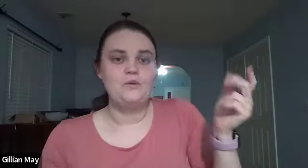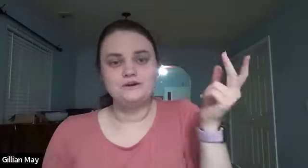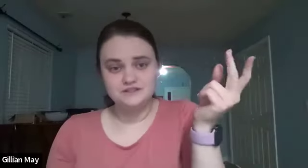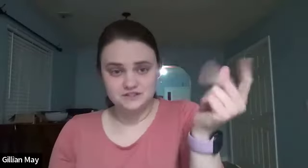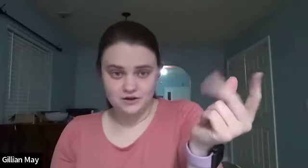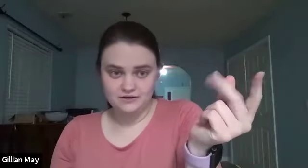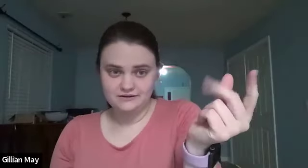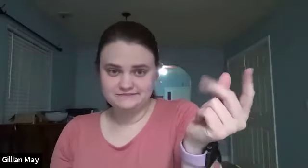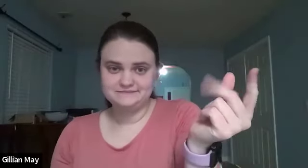or dog.